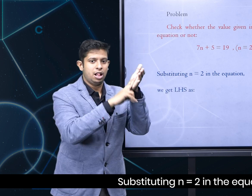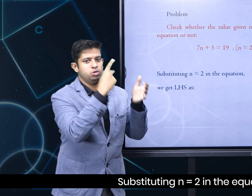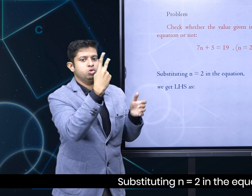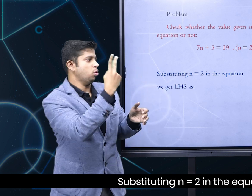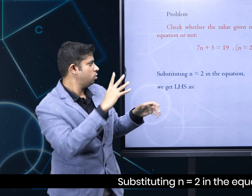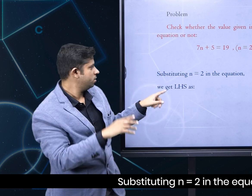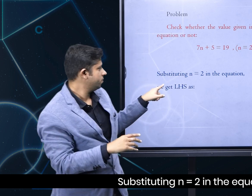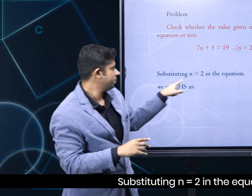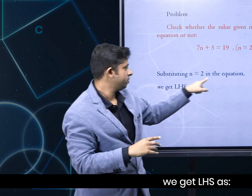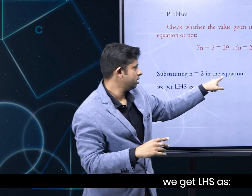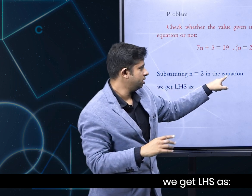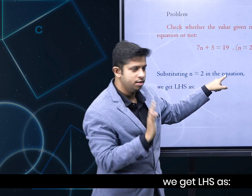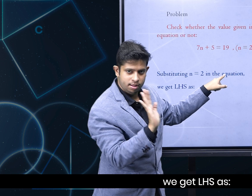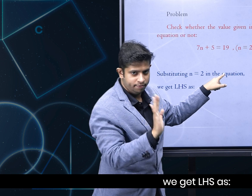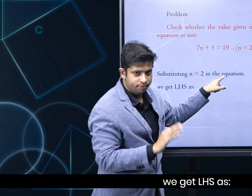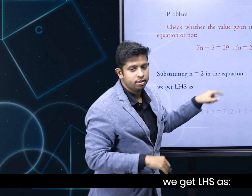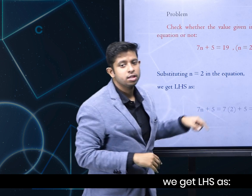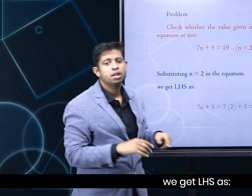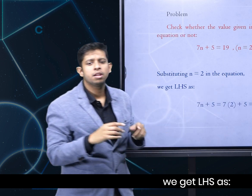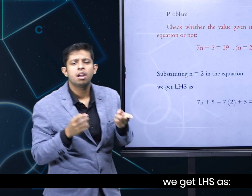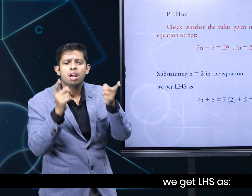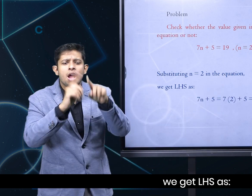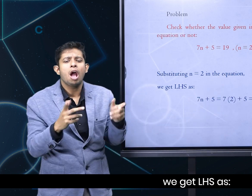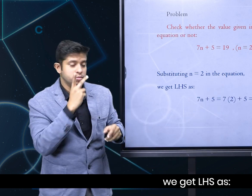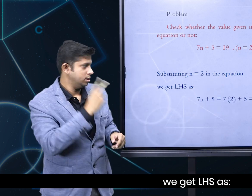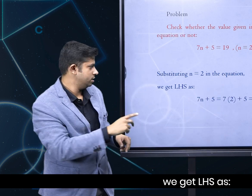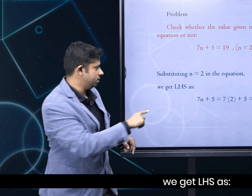2 in the equation, we get LHS as